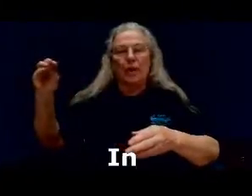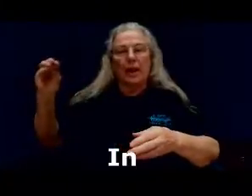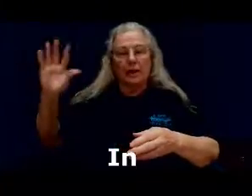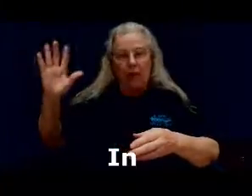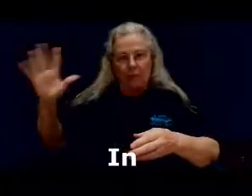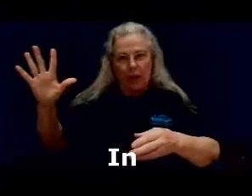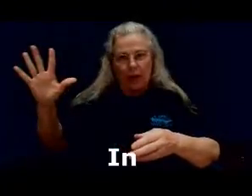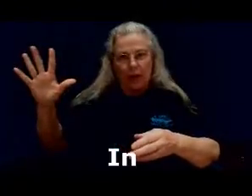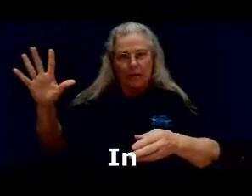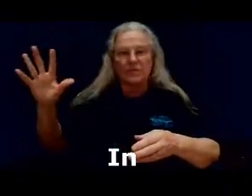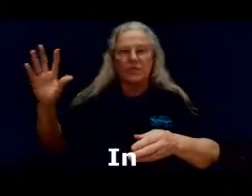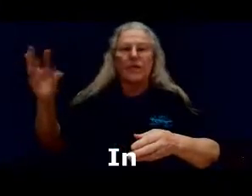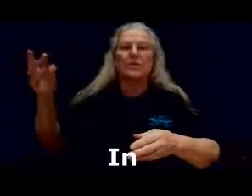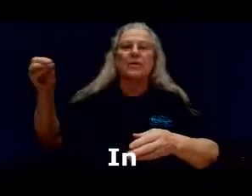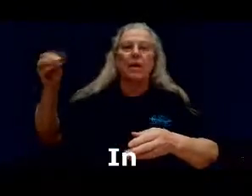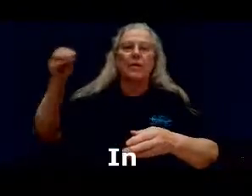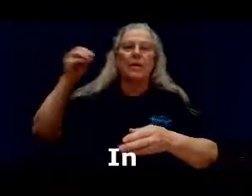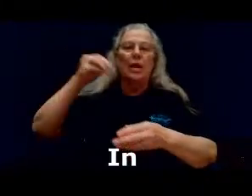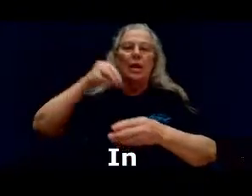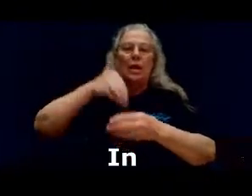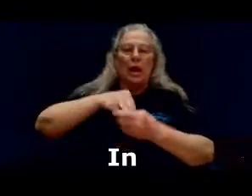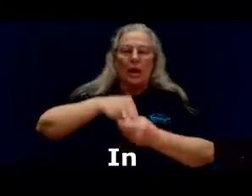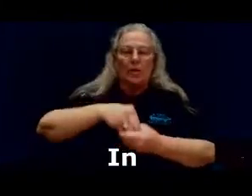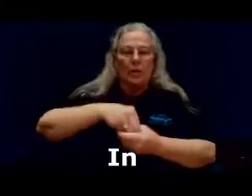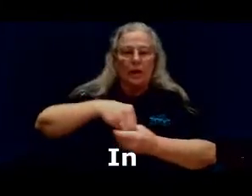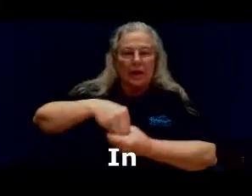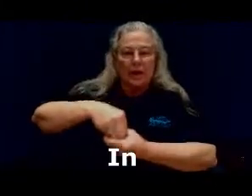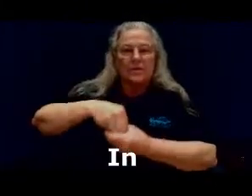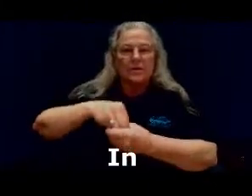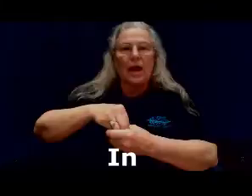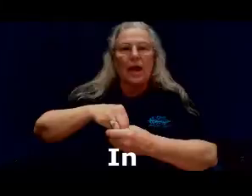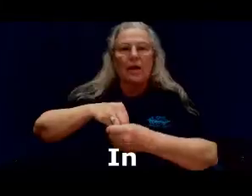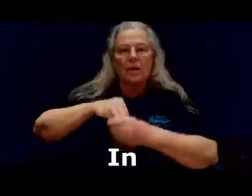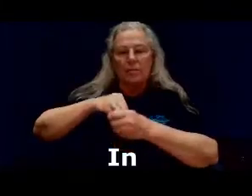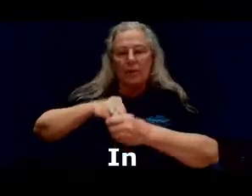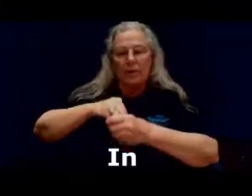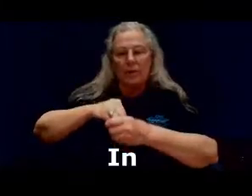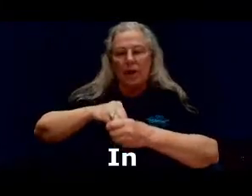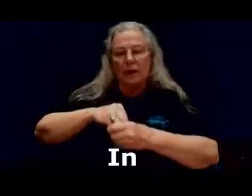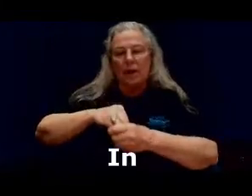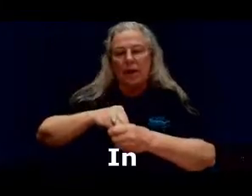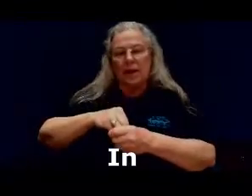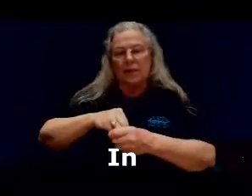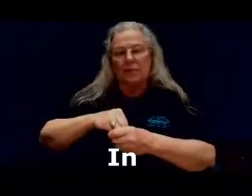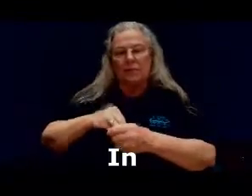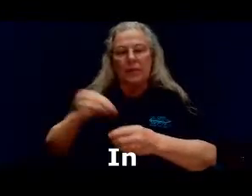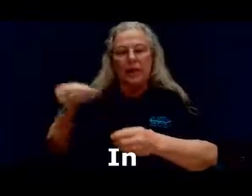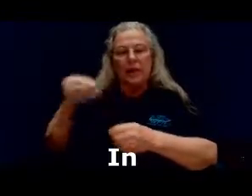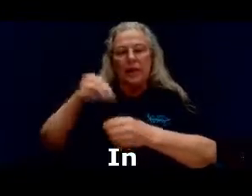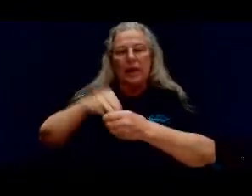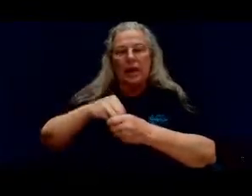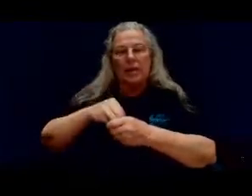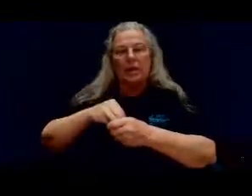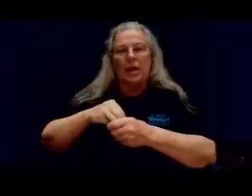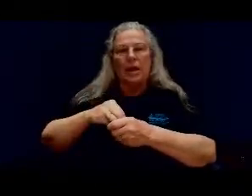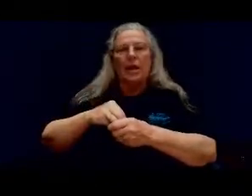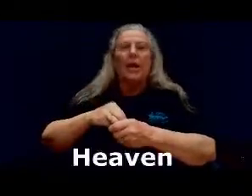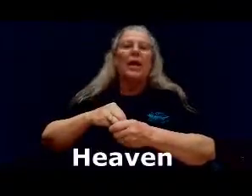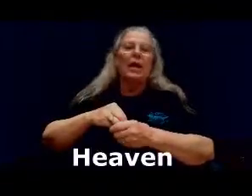hand. I'm right-handed, so that's dominant, and I put it inside my non-dominant hand. In.